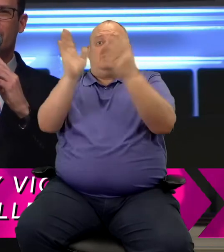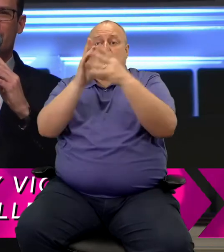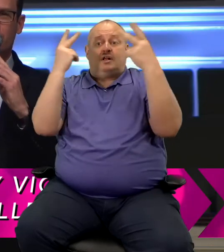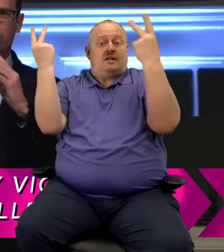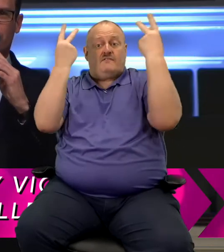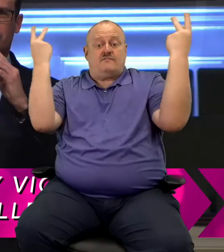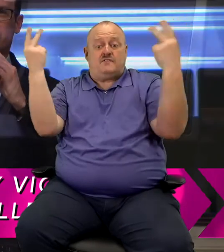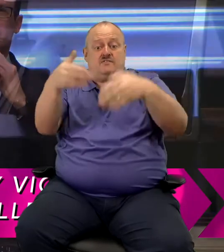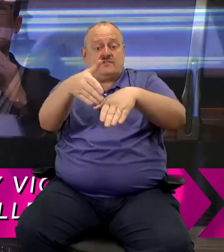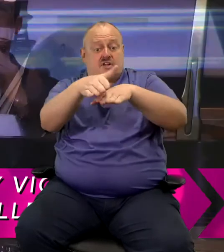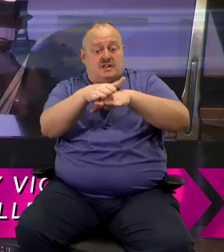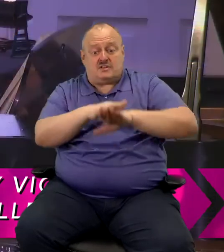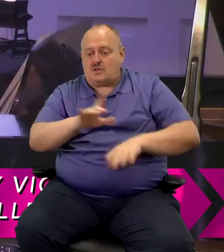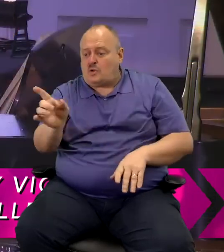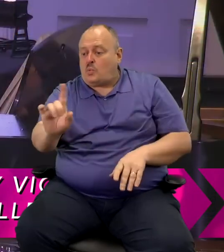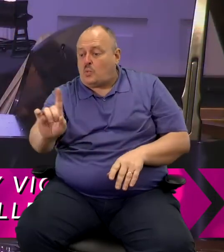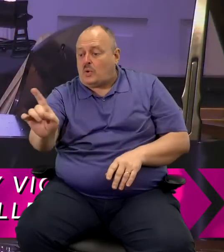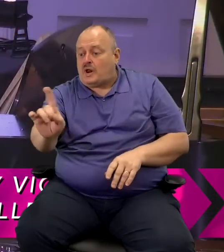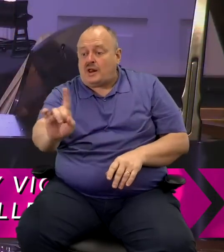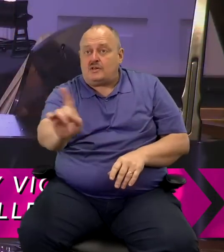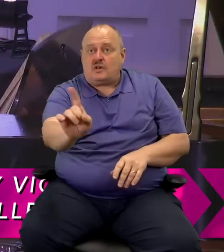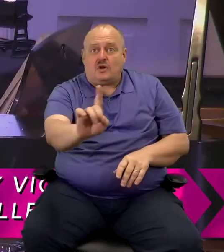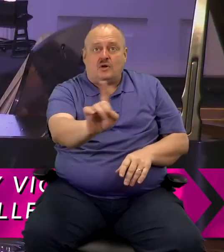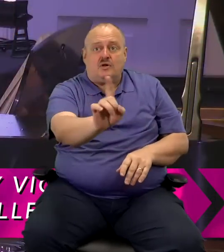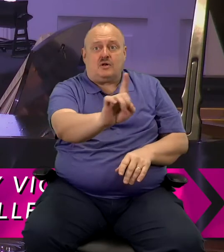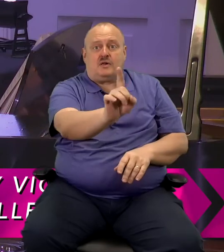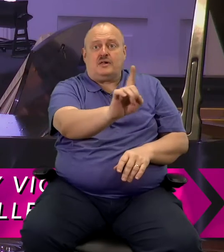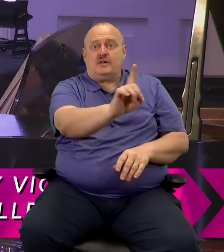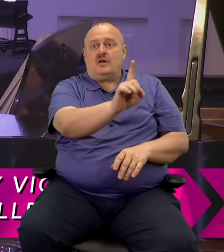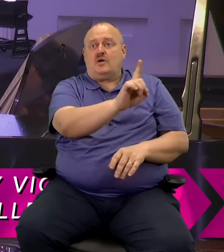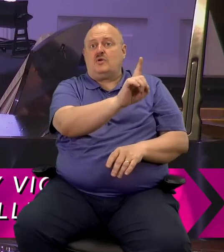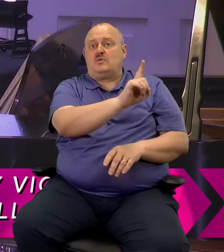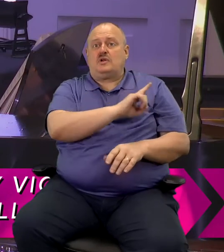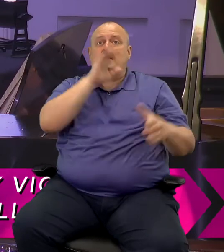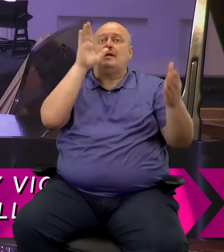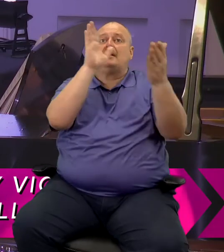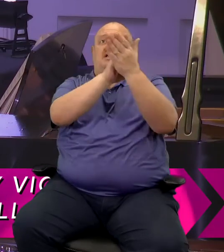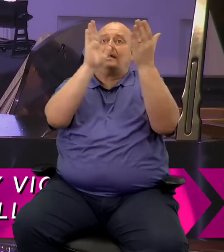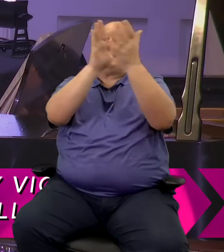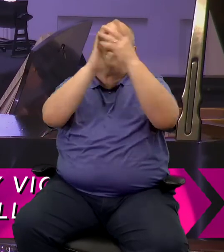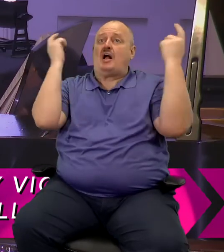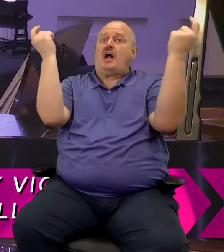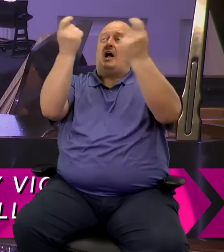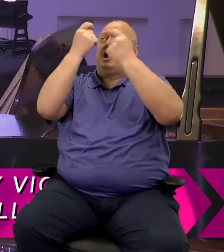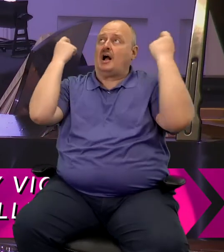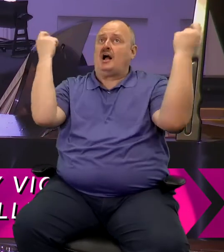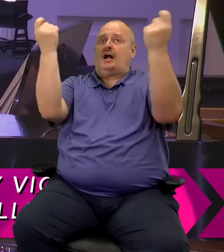hallelujah. Where thy victory, O grave,